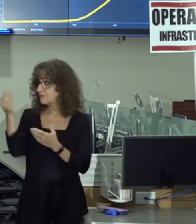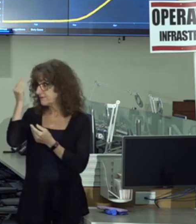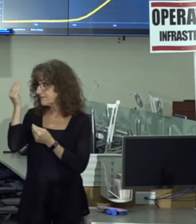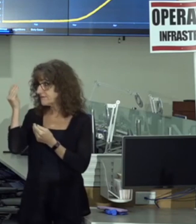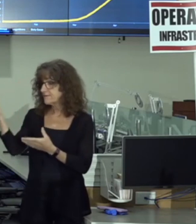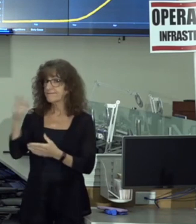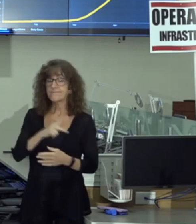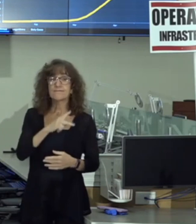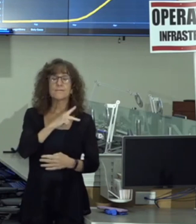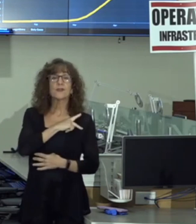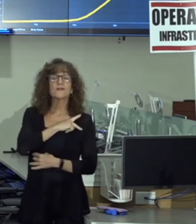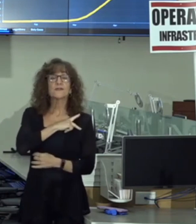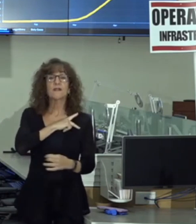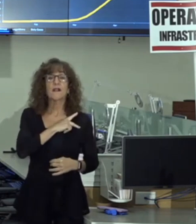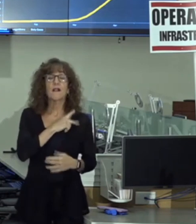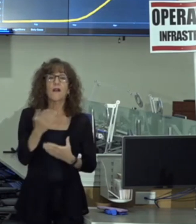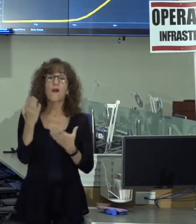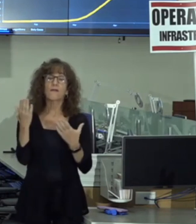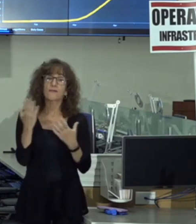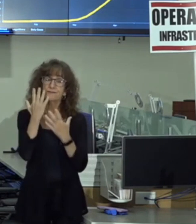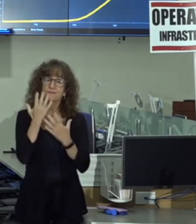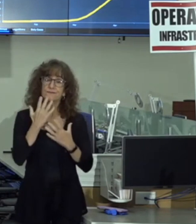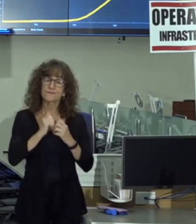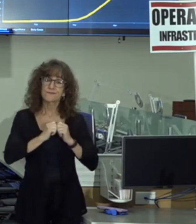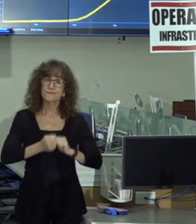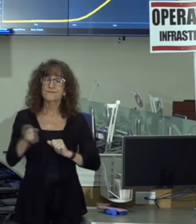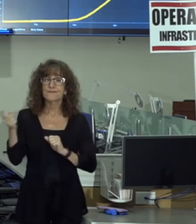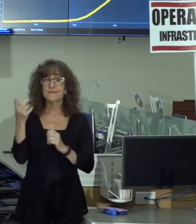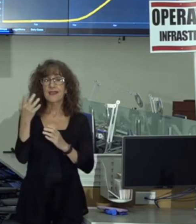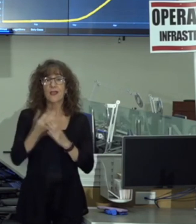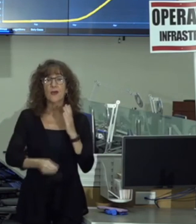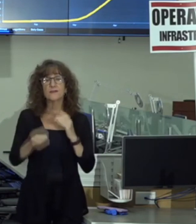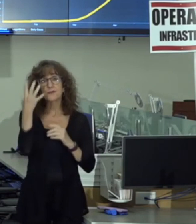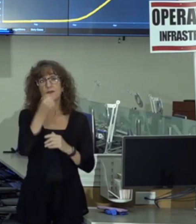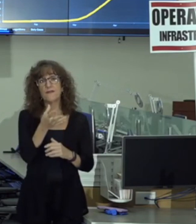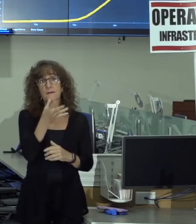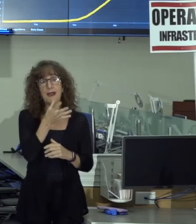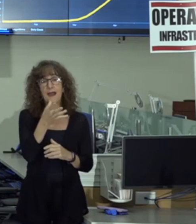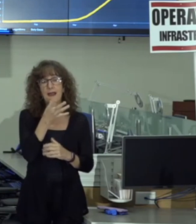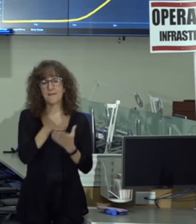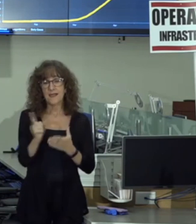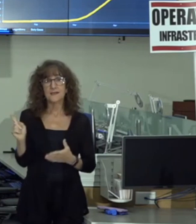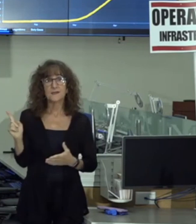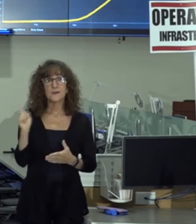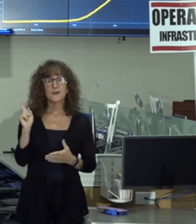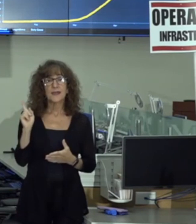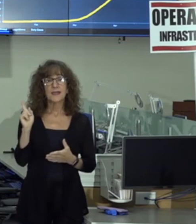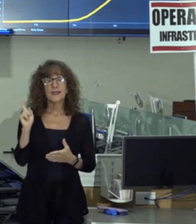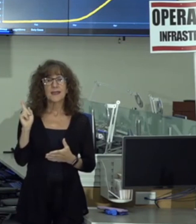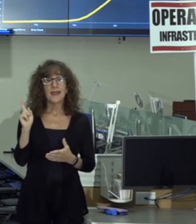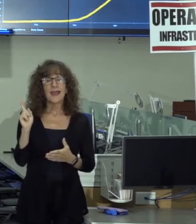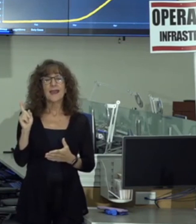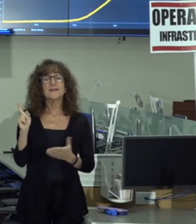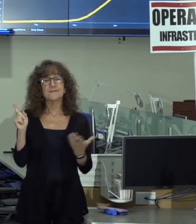very personal, to offer our condolences to him. He lost his beautiful mother this past week, and in spite of his